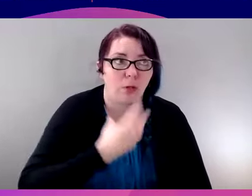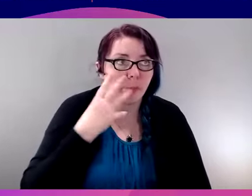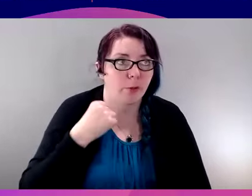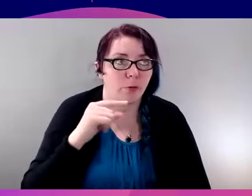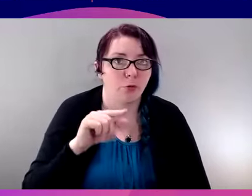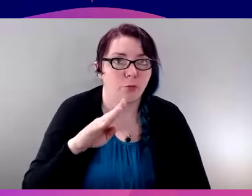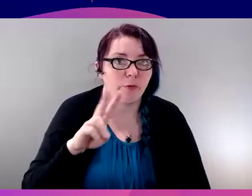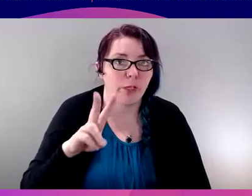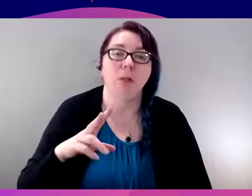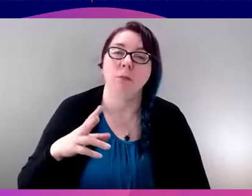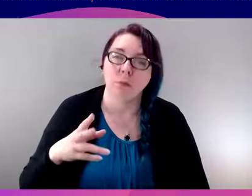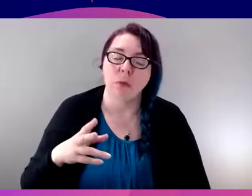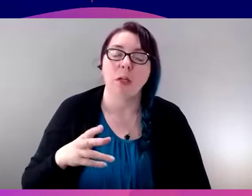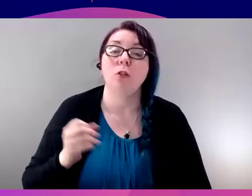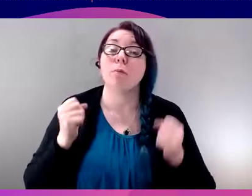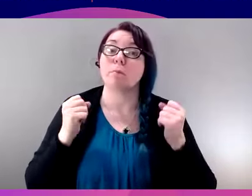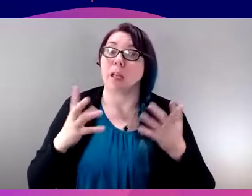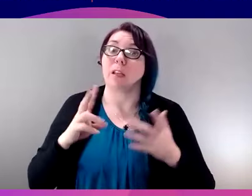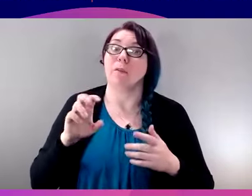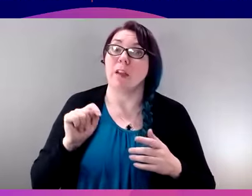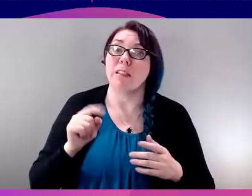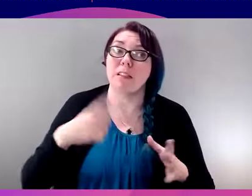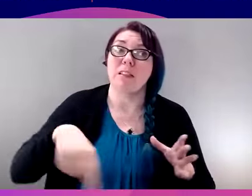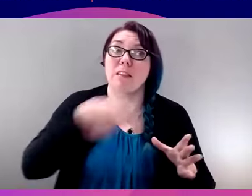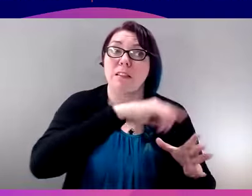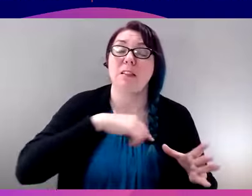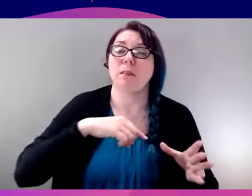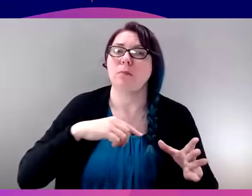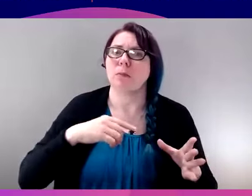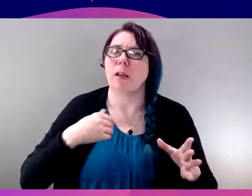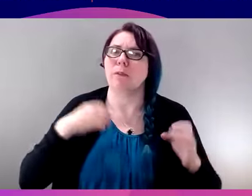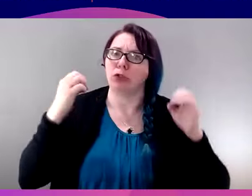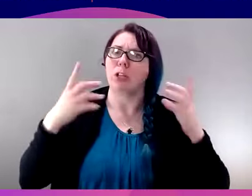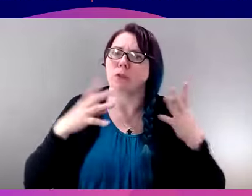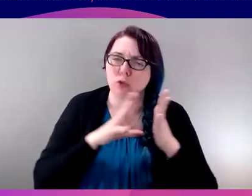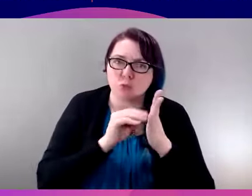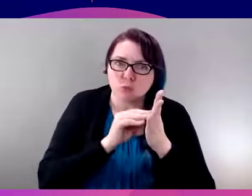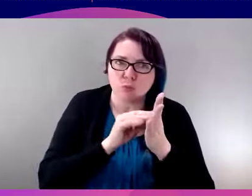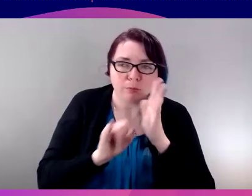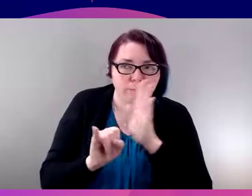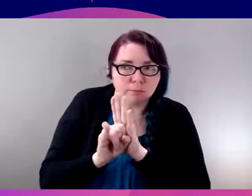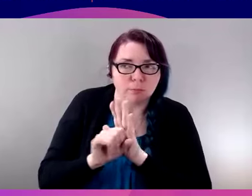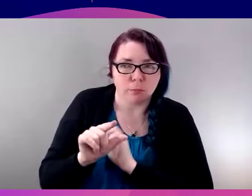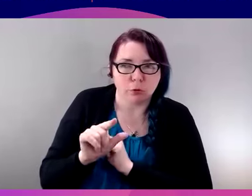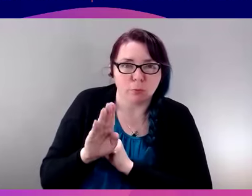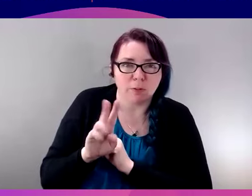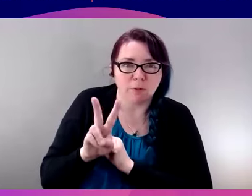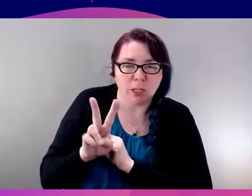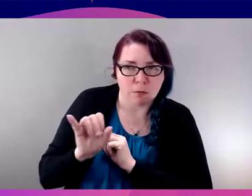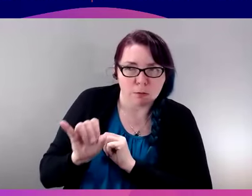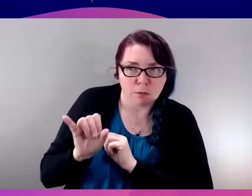are educated in gender-based violence and building those partnerships. But if you don't have that partnership in your community, I will say gender-based